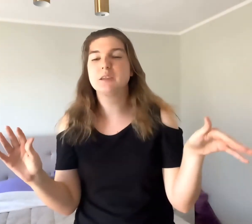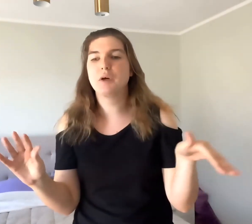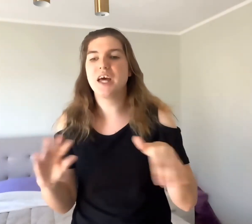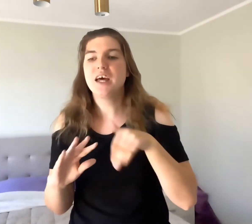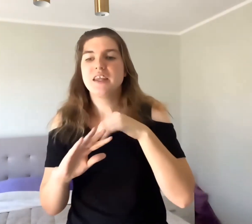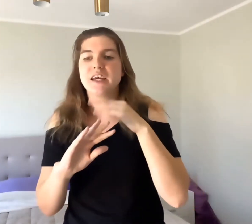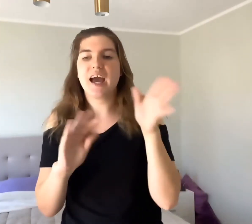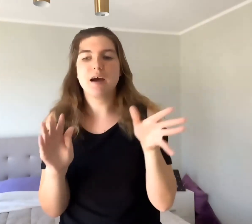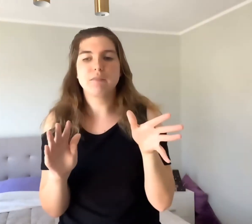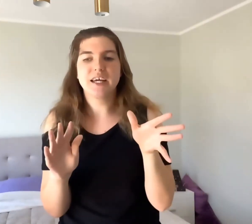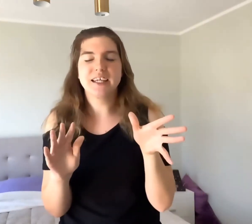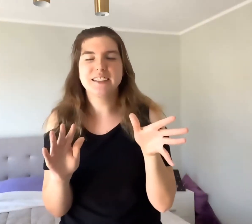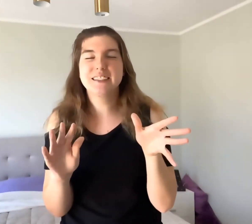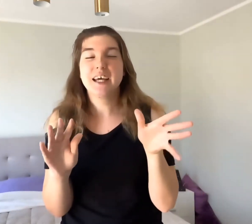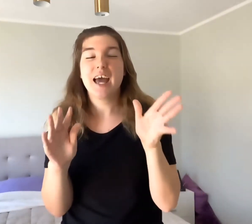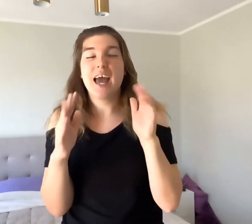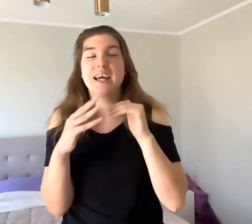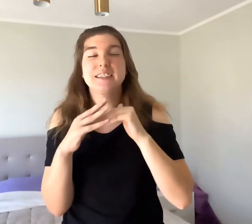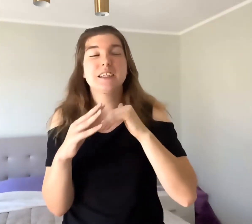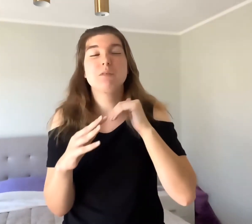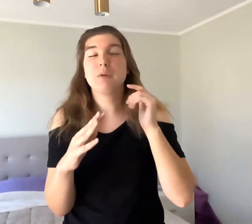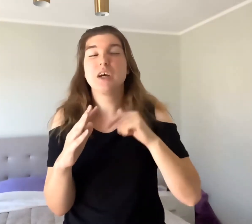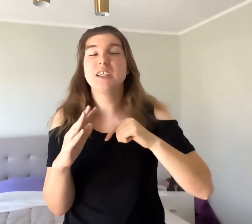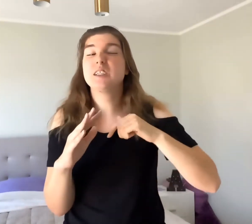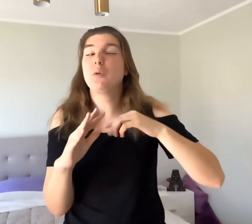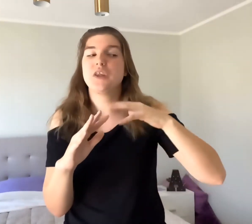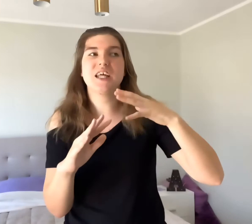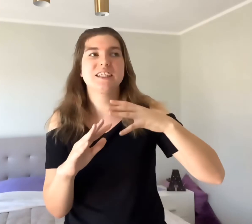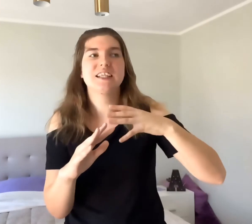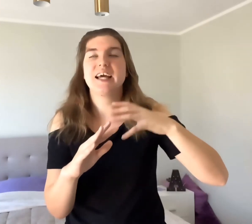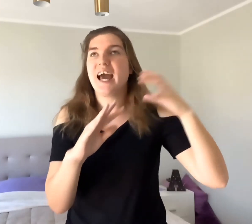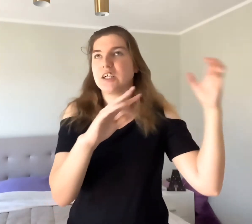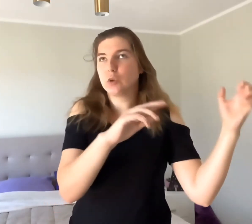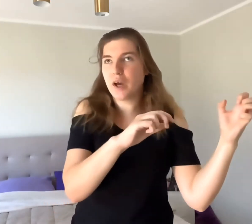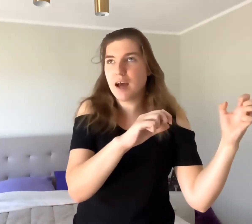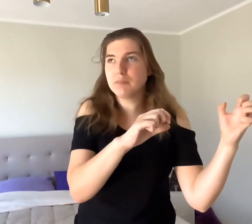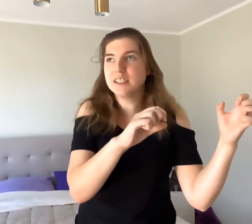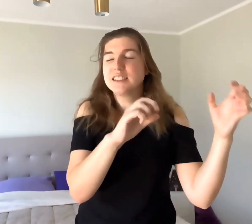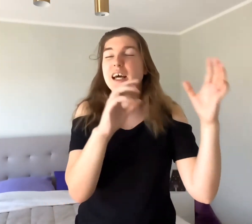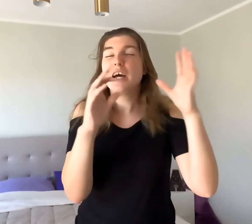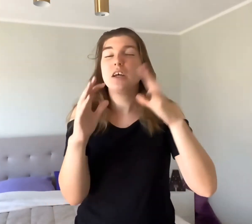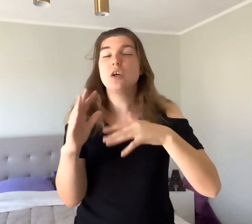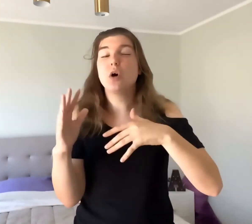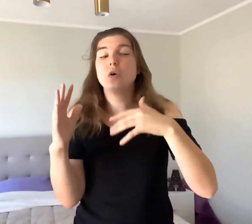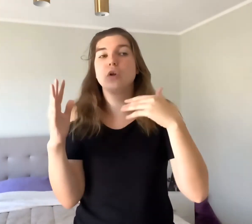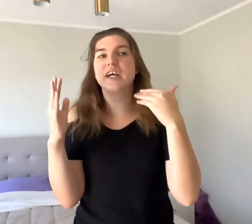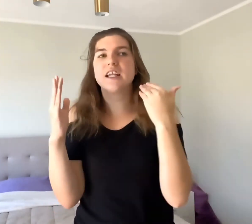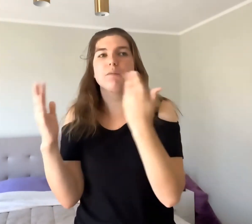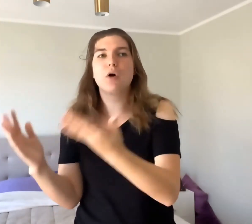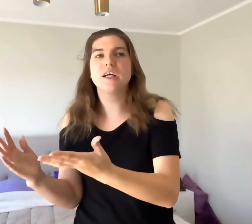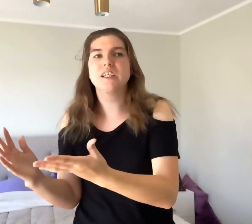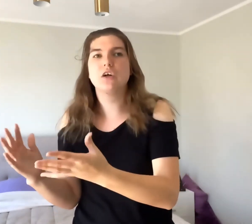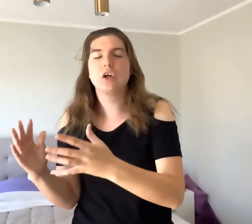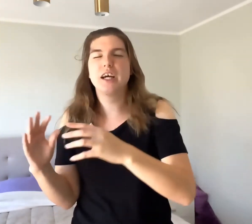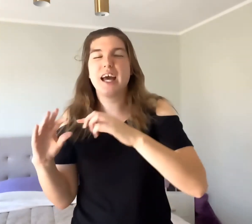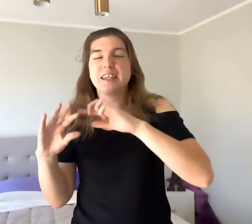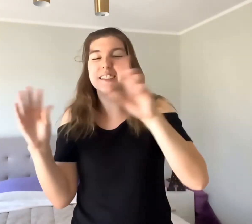where the camera is. And because with things like actual cameras, you know, you're looking at the monitor, you're looking at the